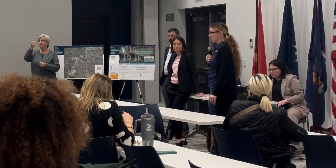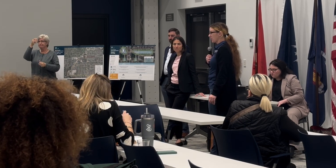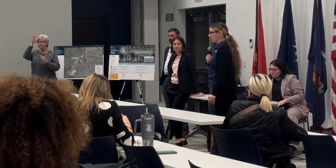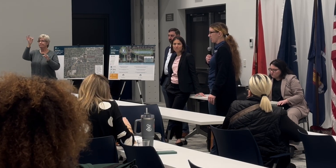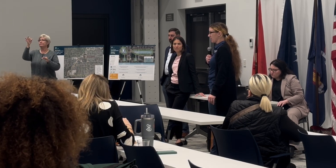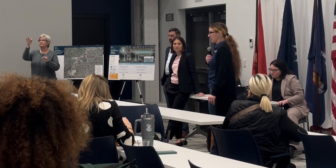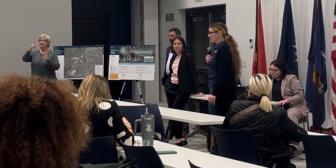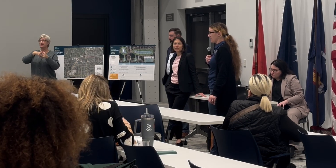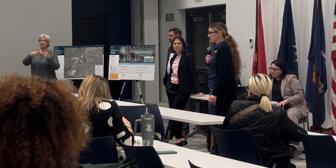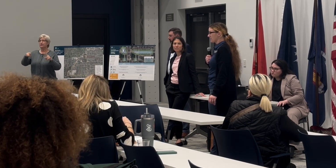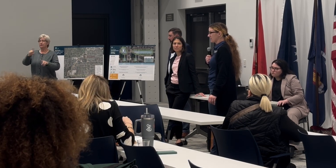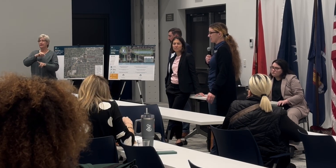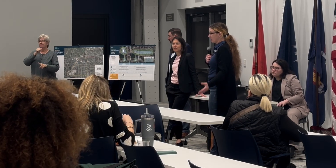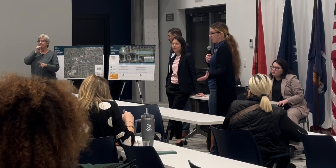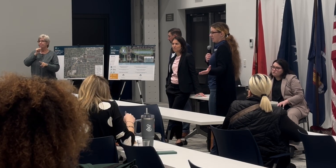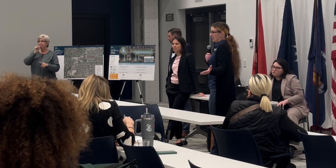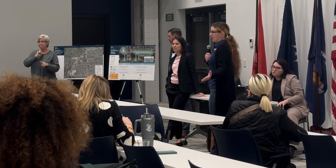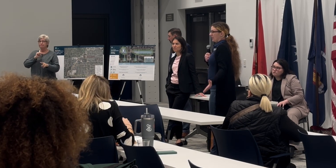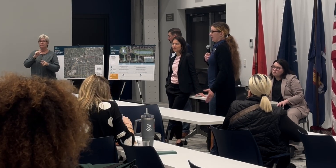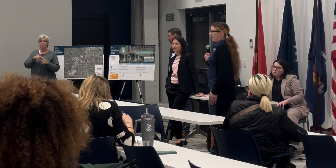Buffalo Sewer Authority that this